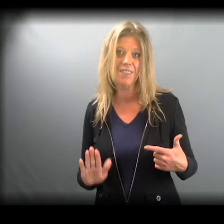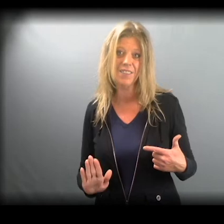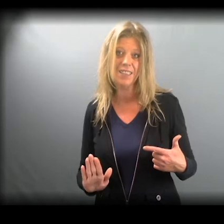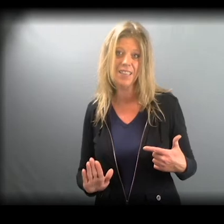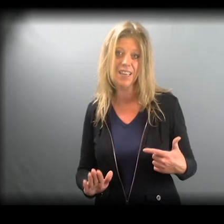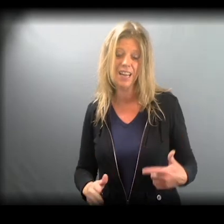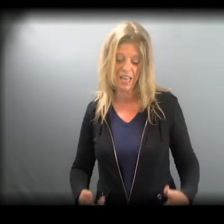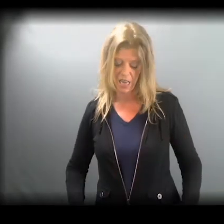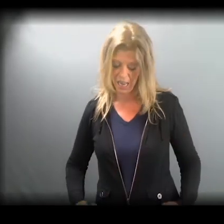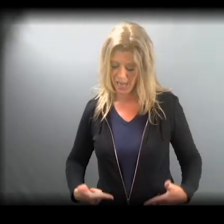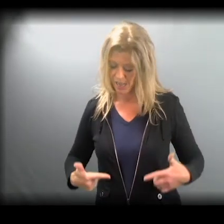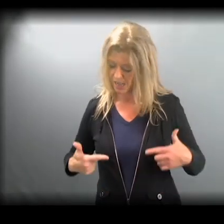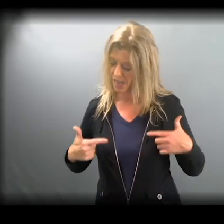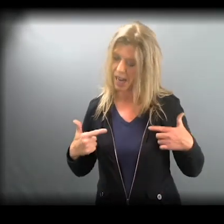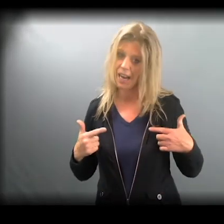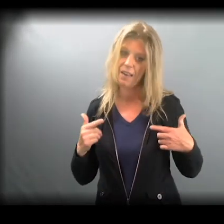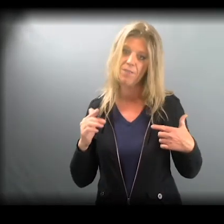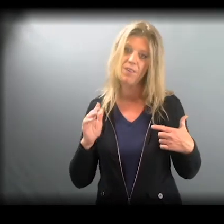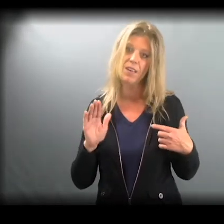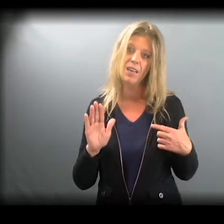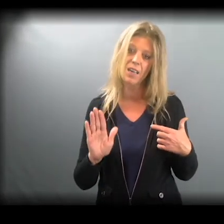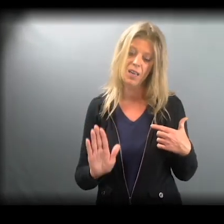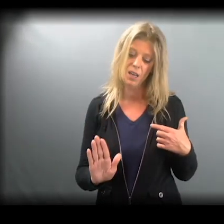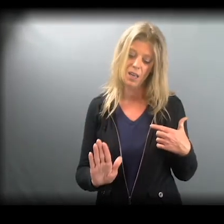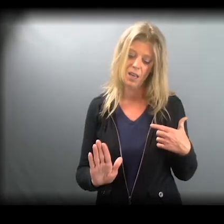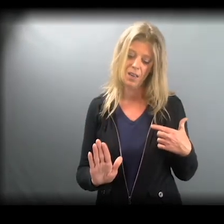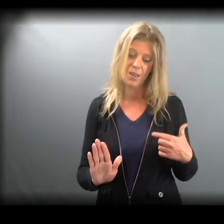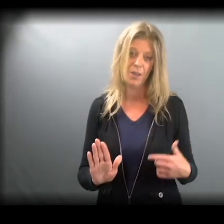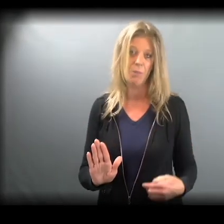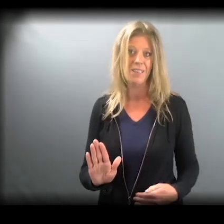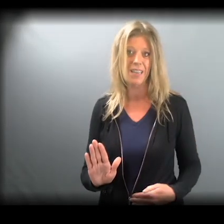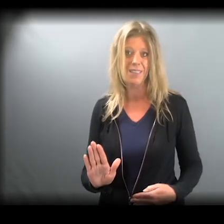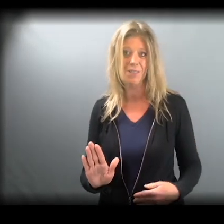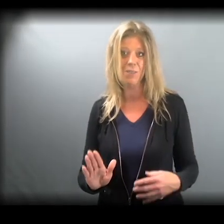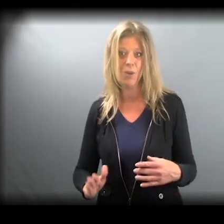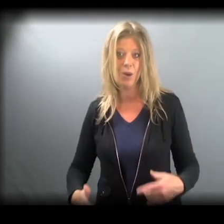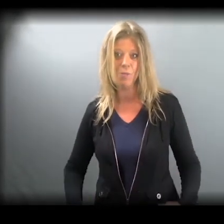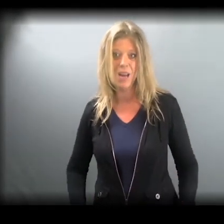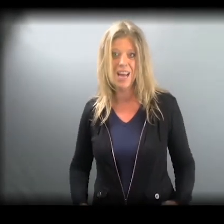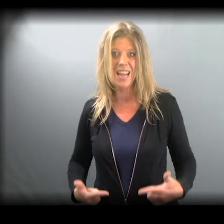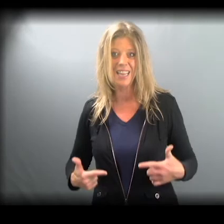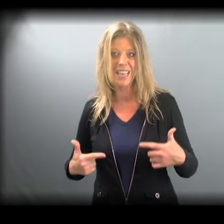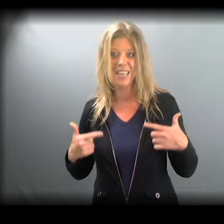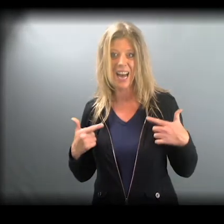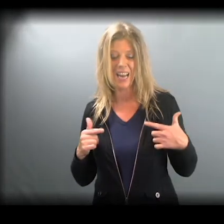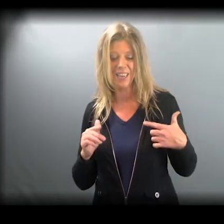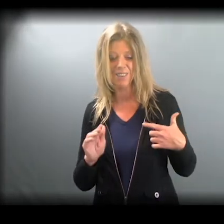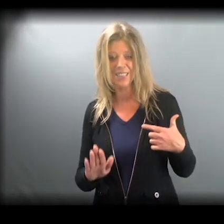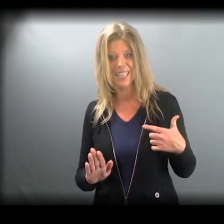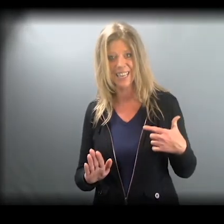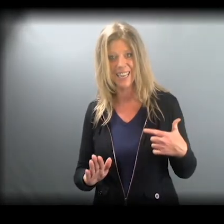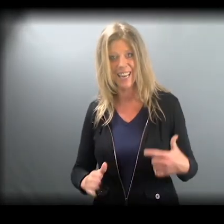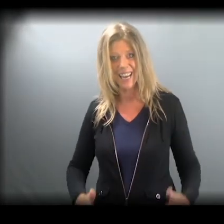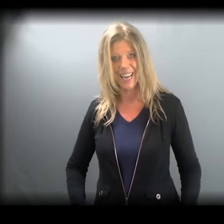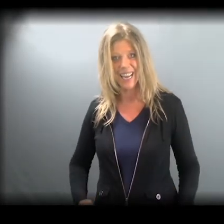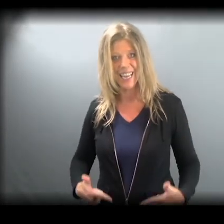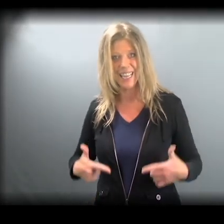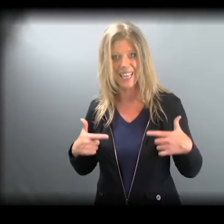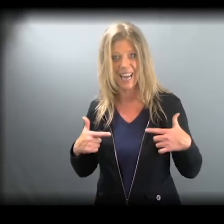lives, life, and then the possessive form, lives,